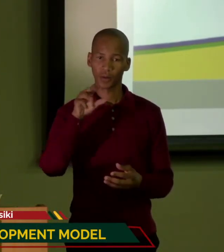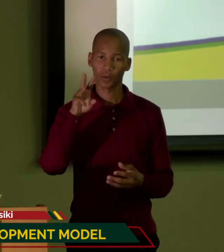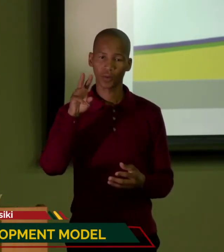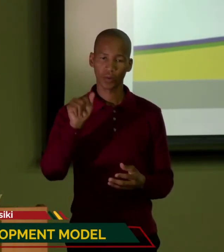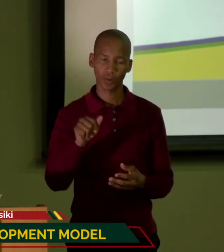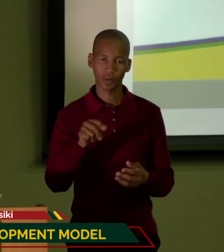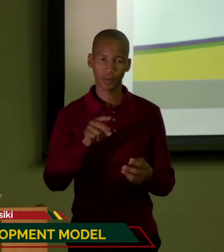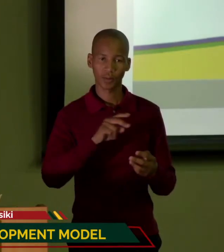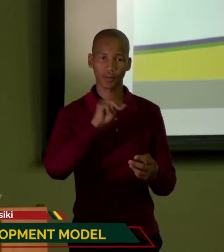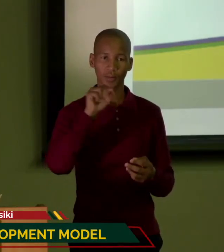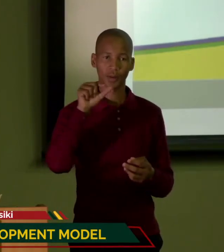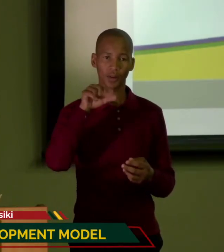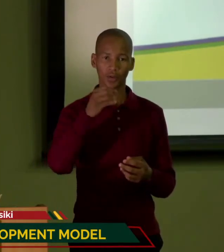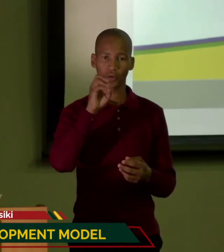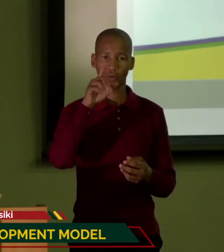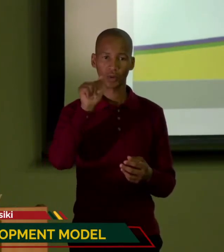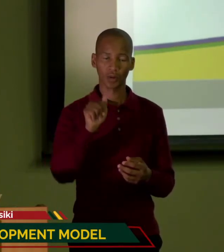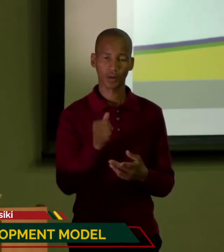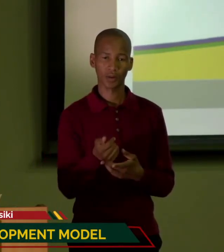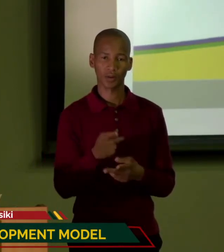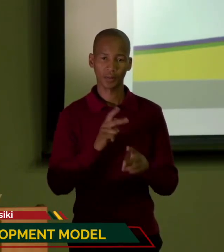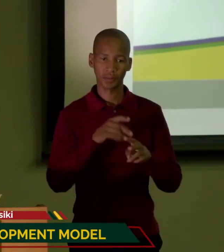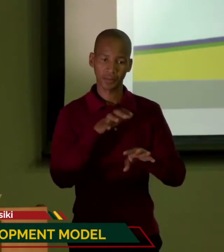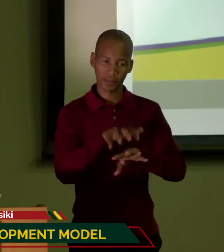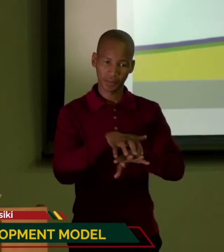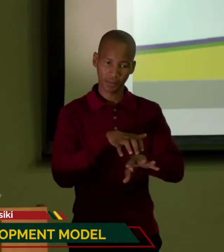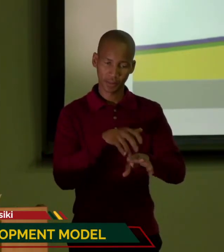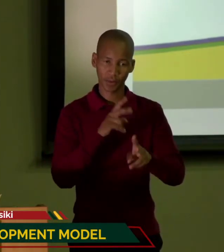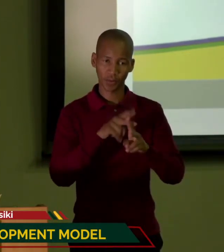Majola Agri and Ecotourism,